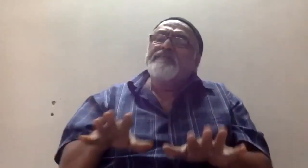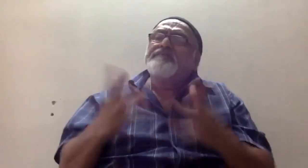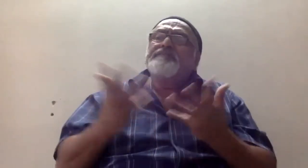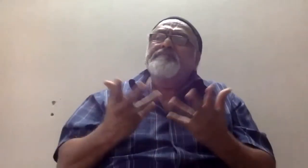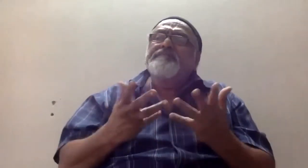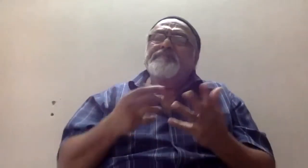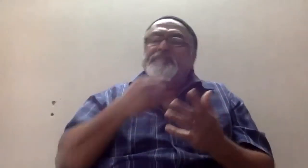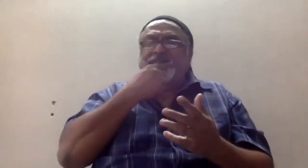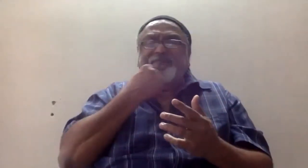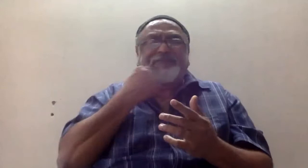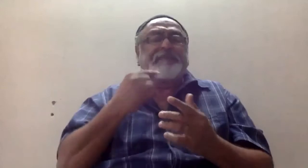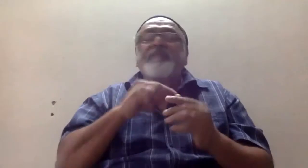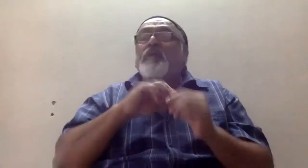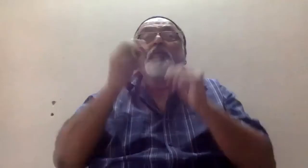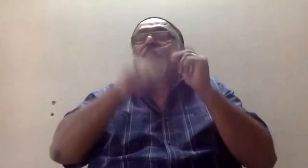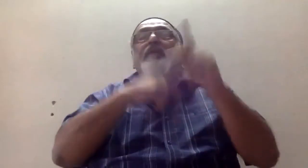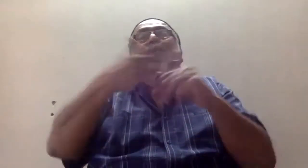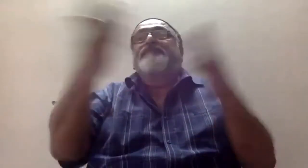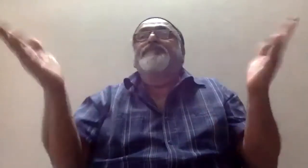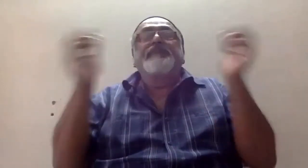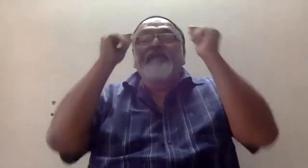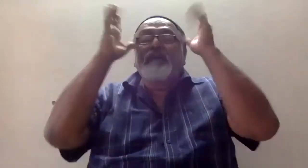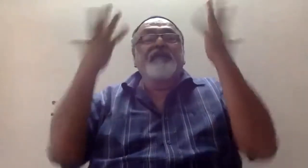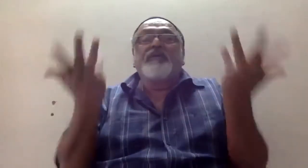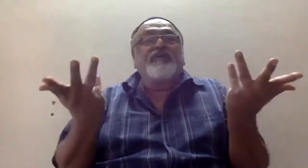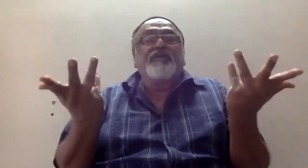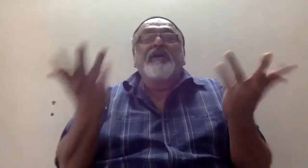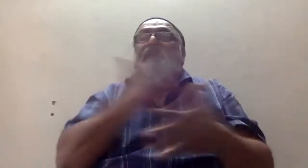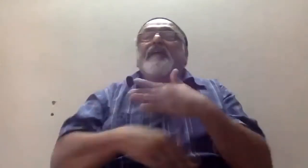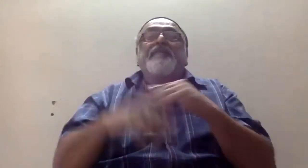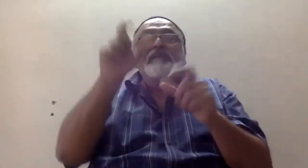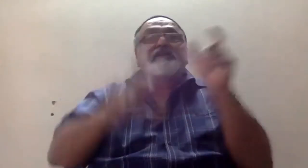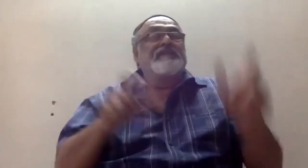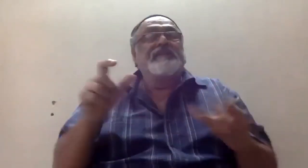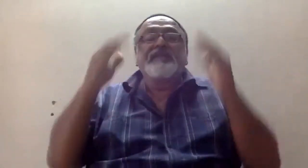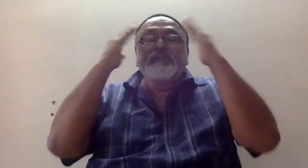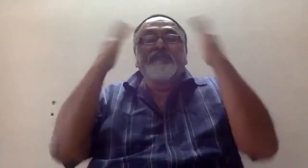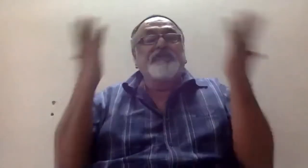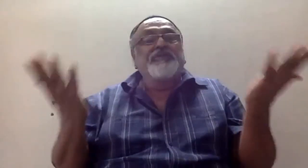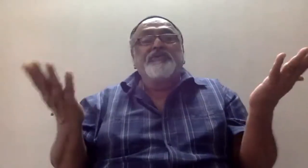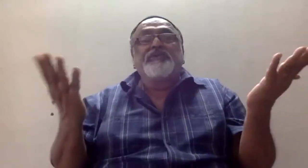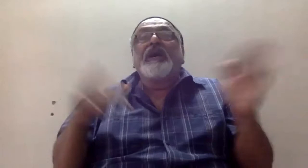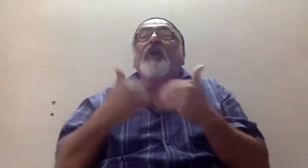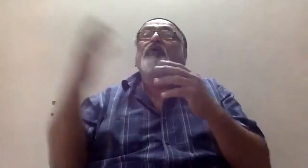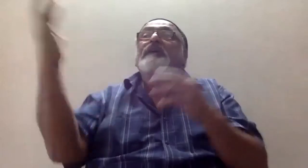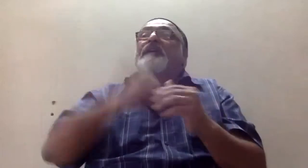there's no awareness among persons with disabilities about how to get a lawyer who's